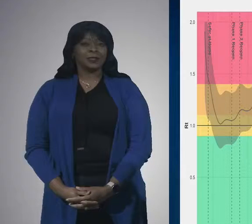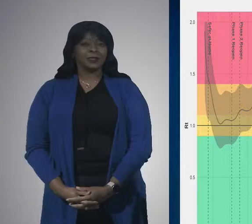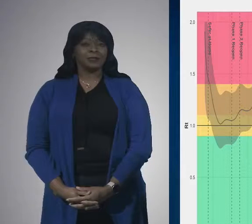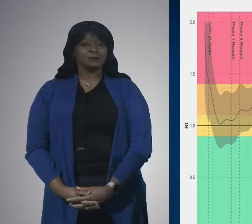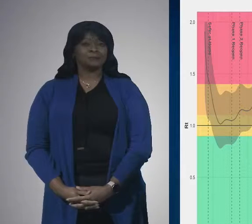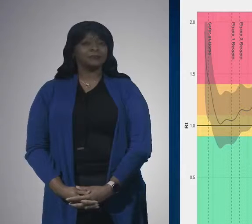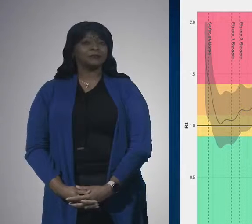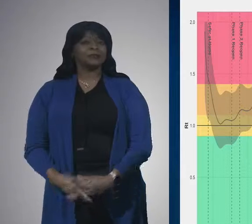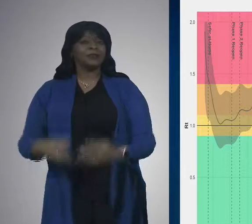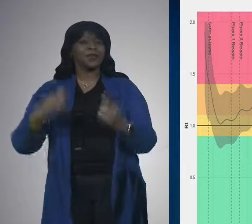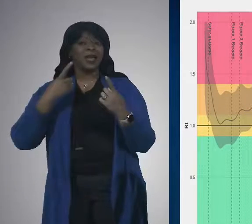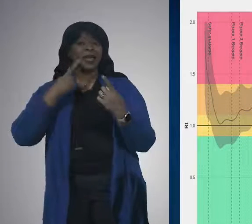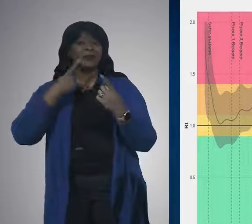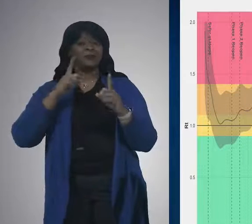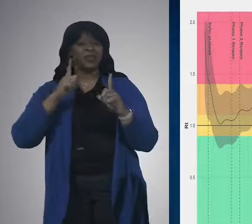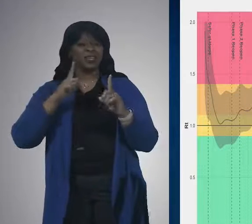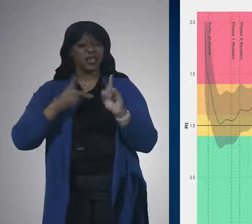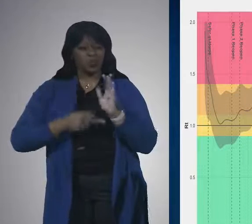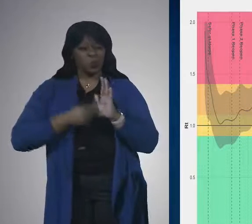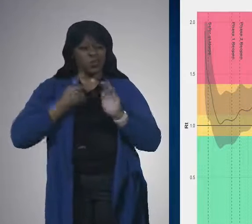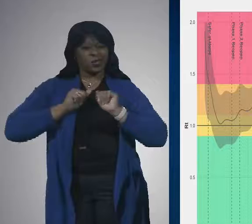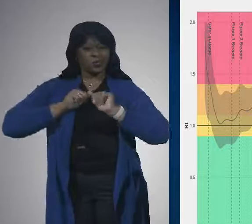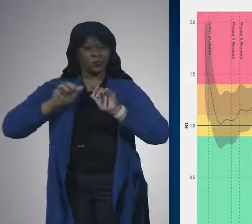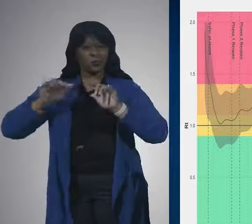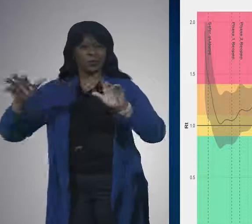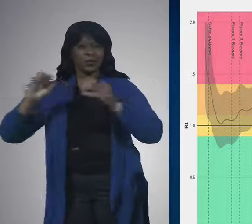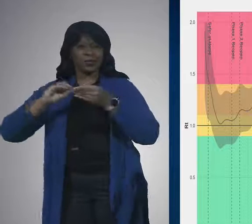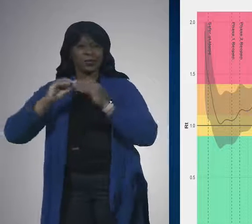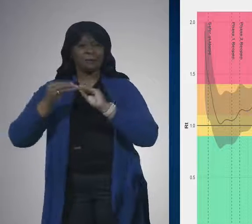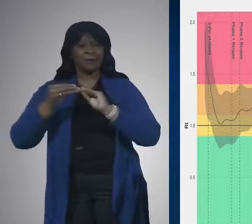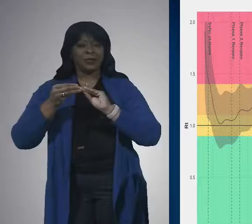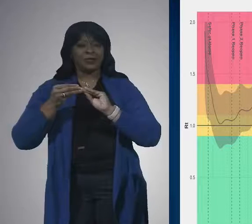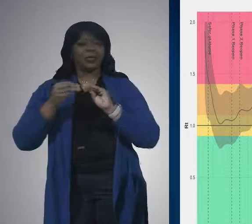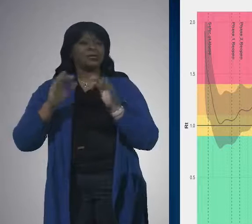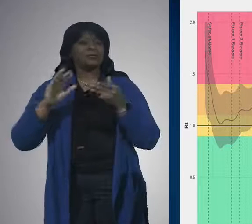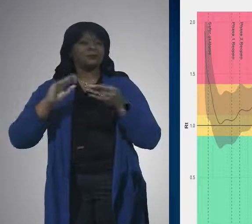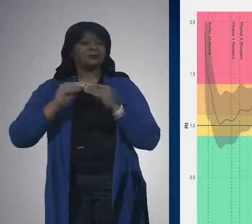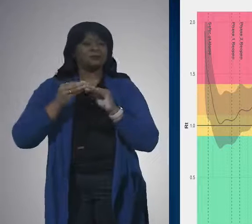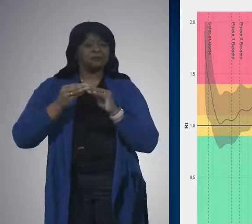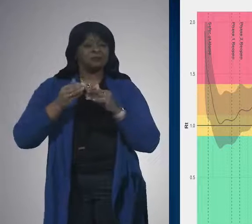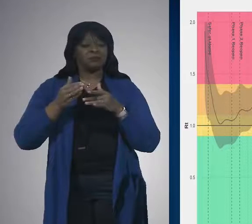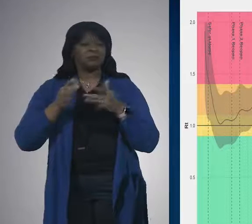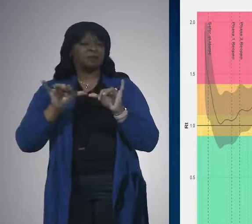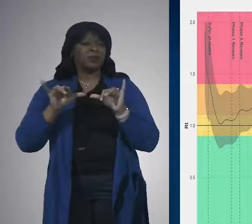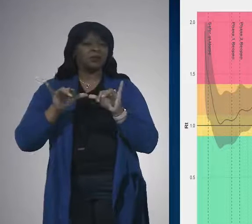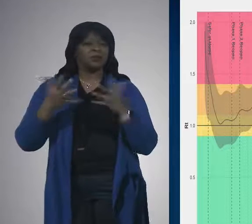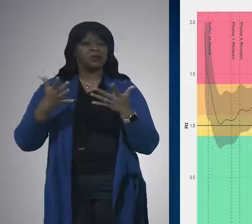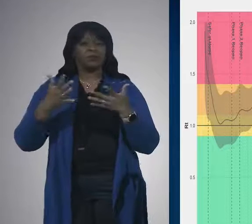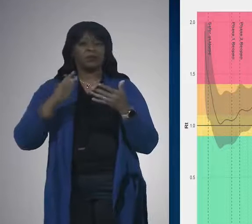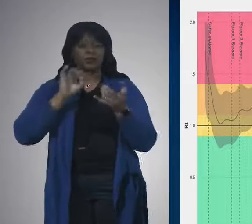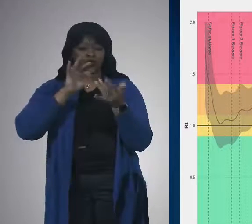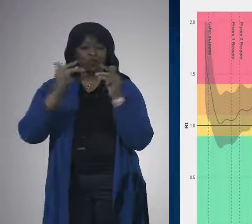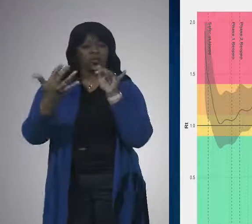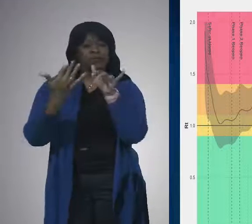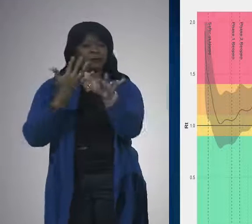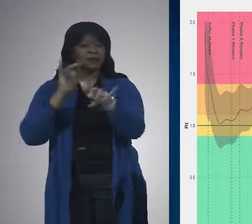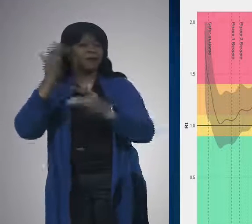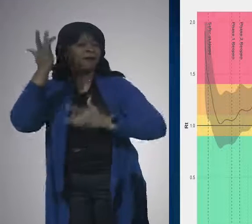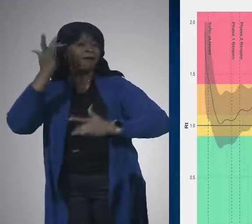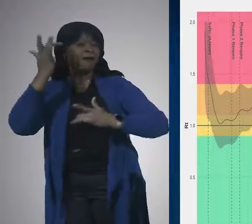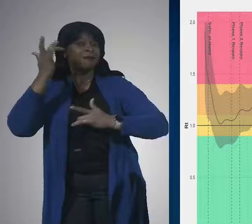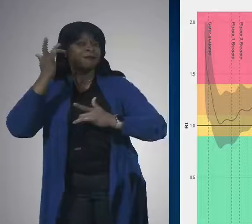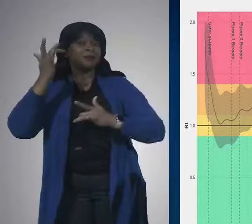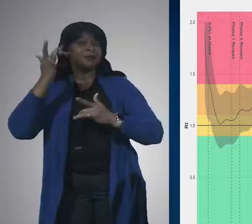Our effective reproduction number, which is a measure of the transmission of the